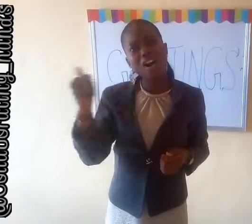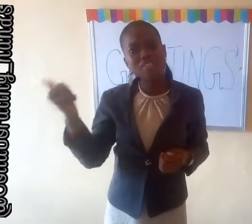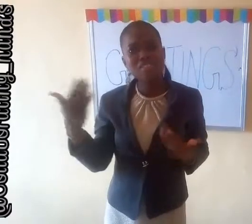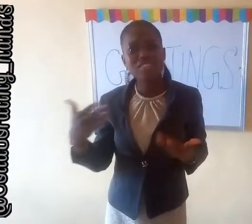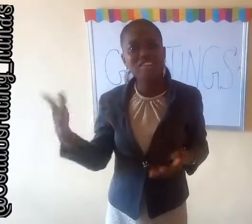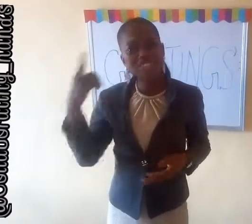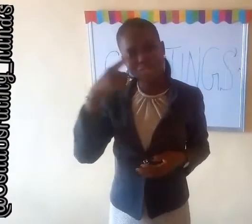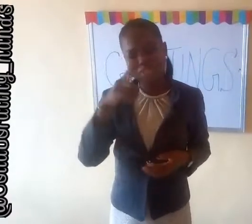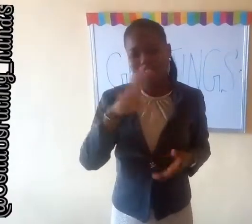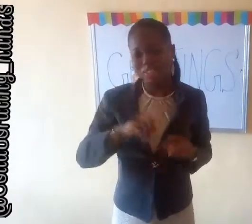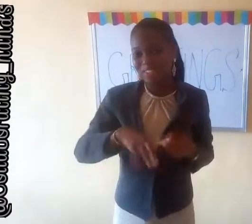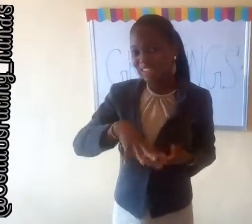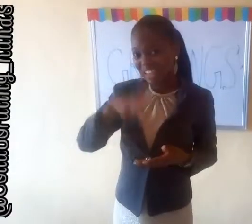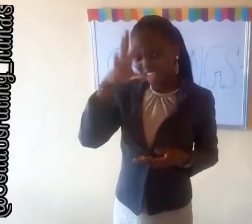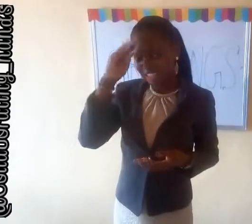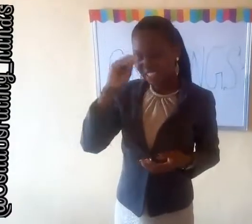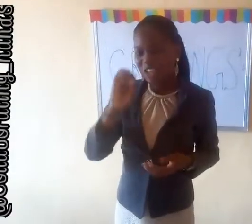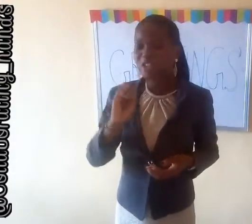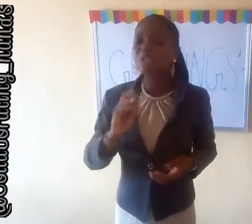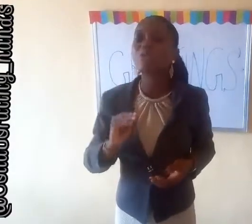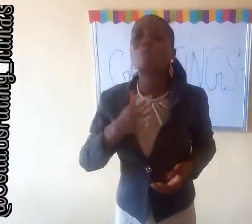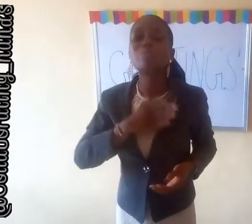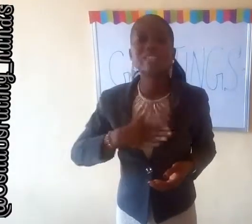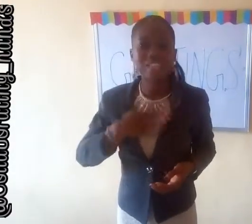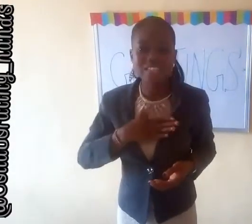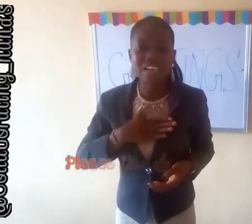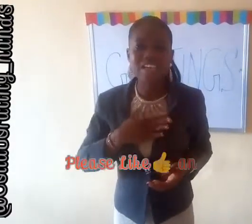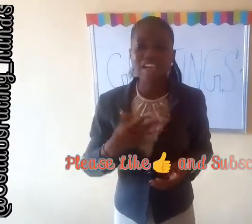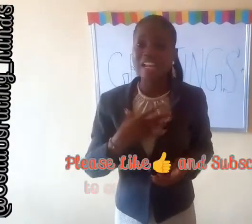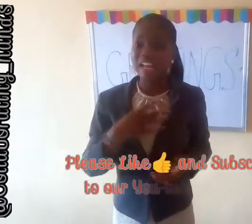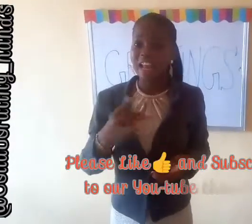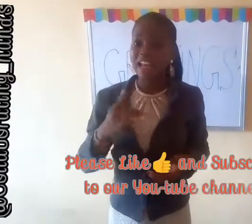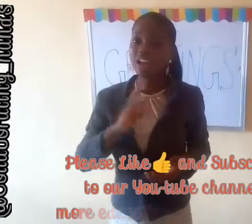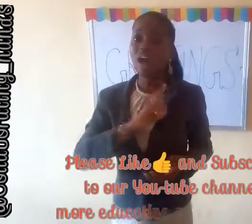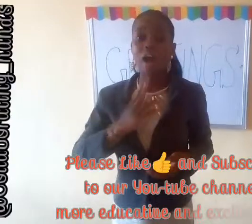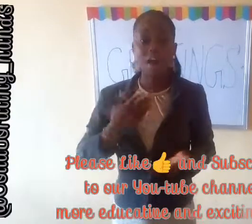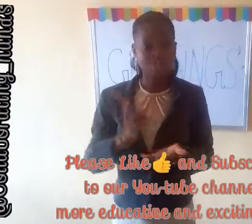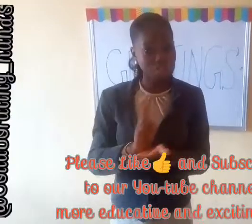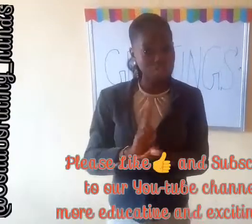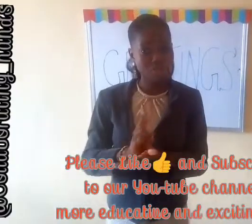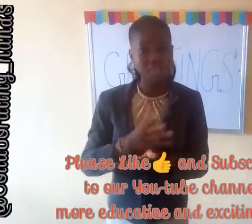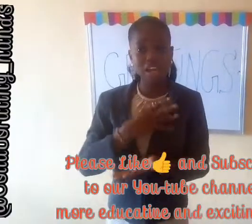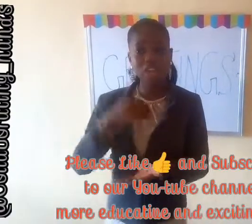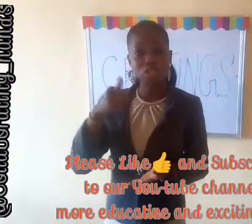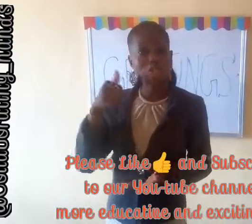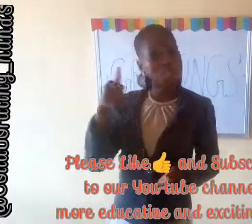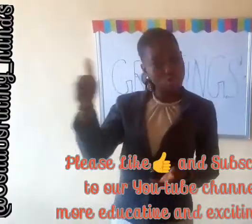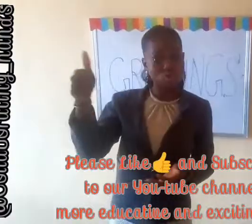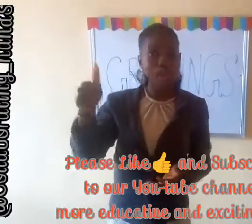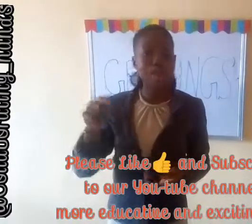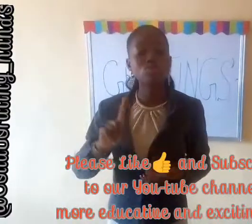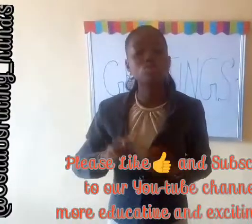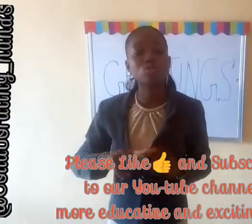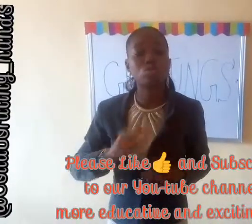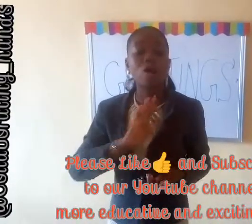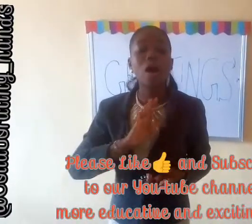other things we need to learn. So please like our videos and subscribe to